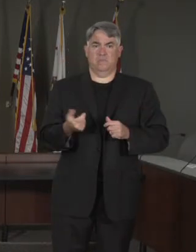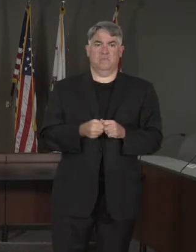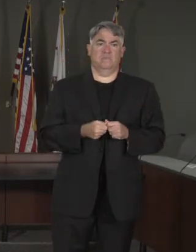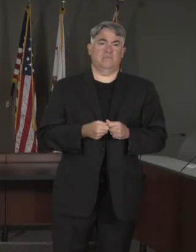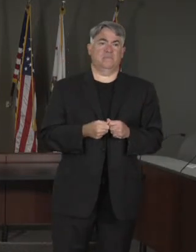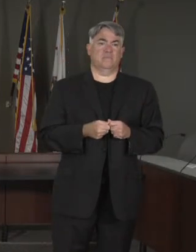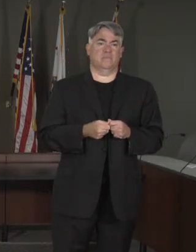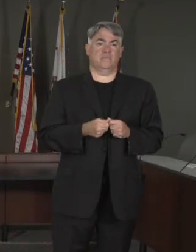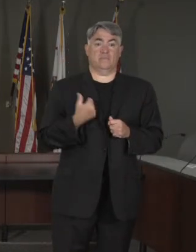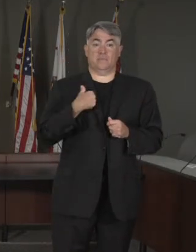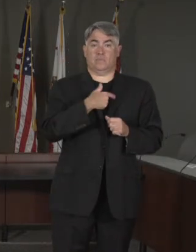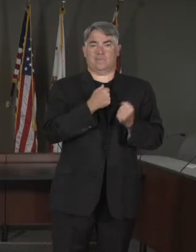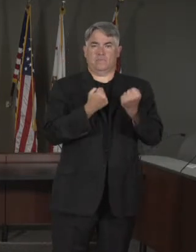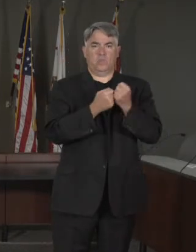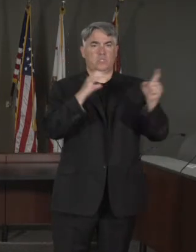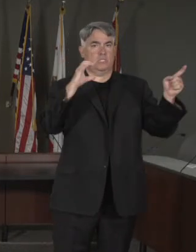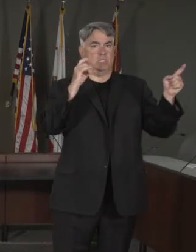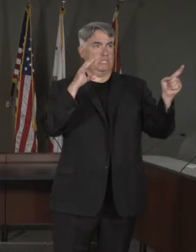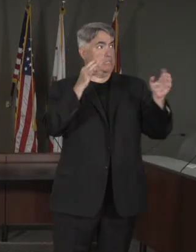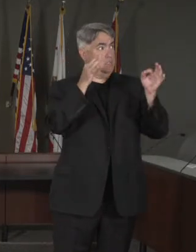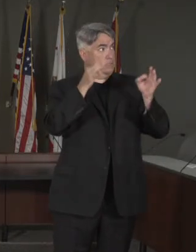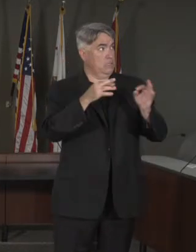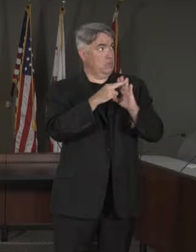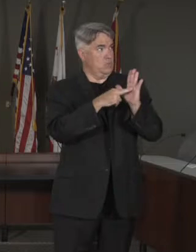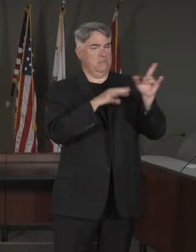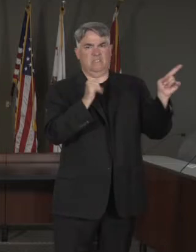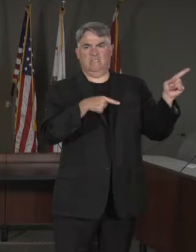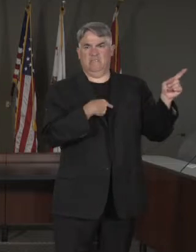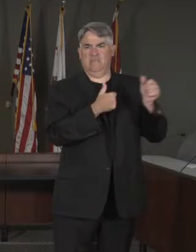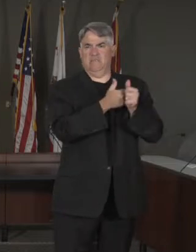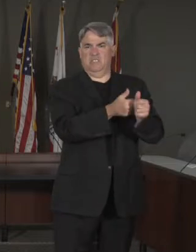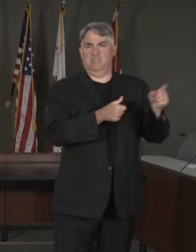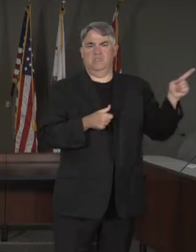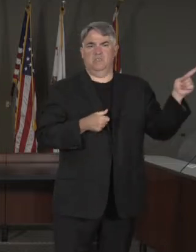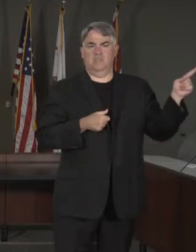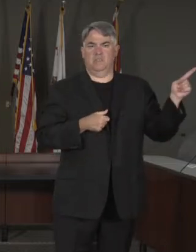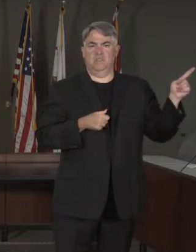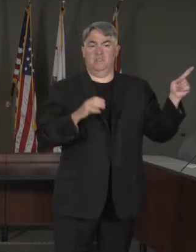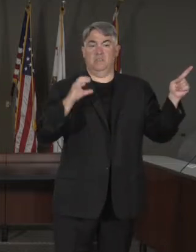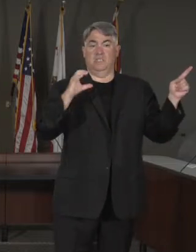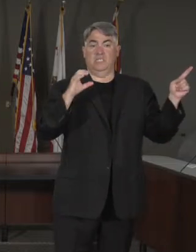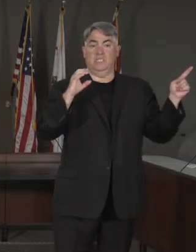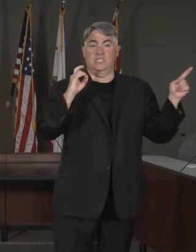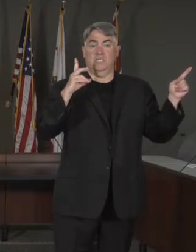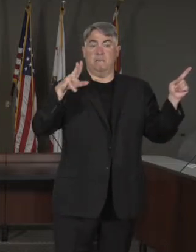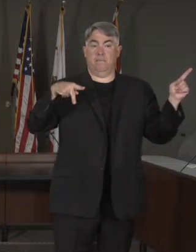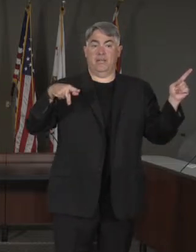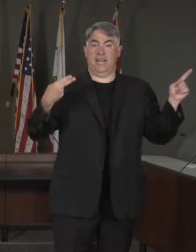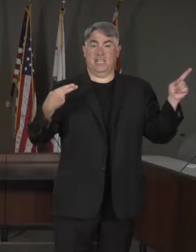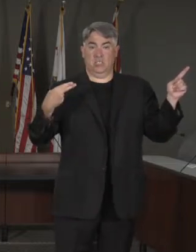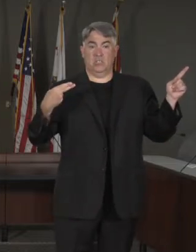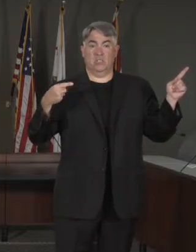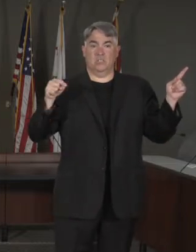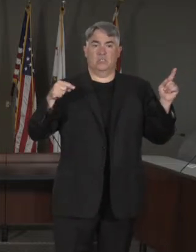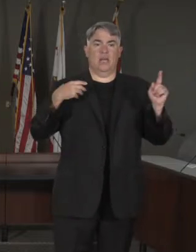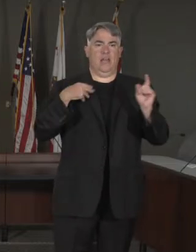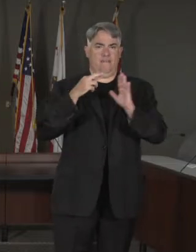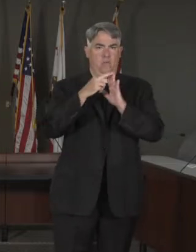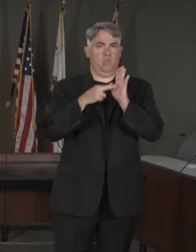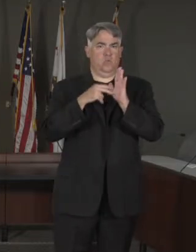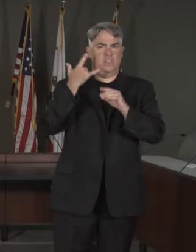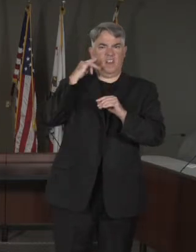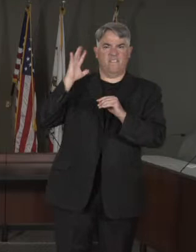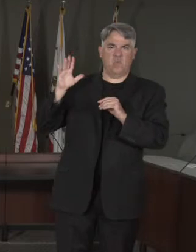guidance as well as its alignment with CDPH, and CDPH is putting out guidance specifically for wearing